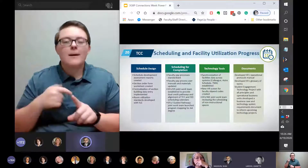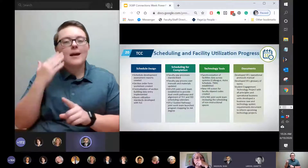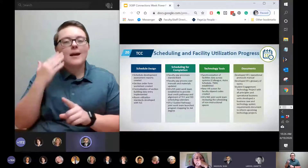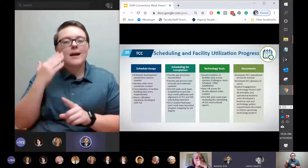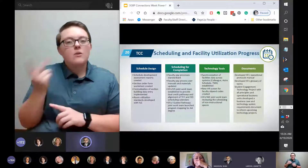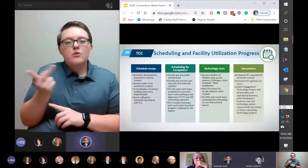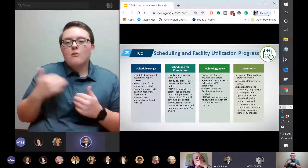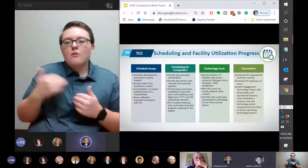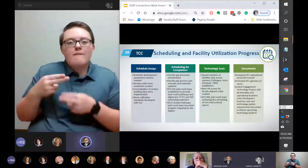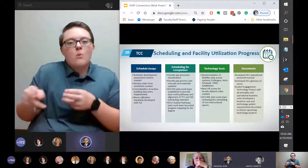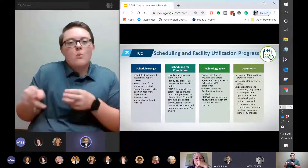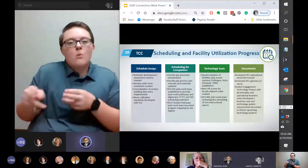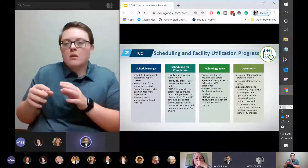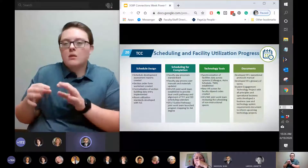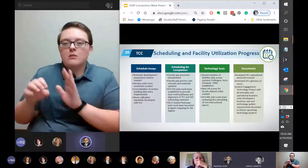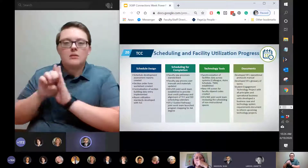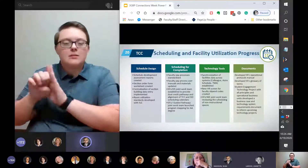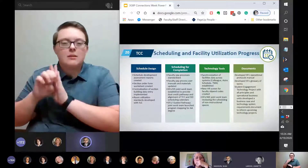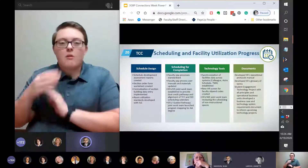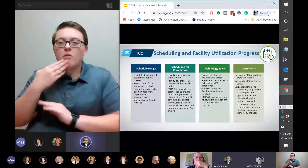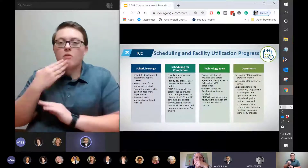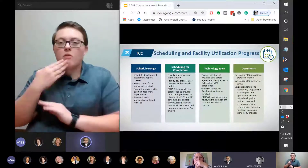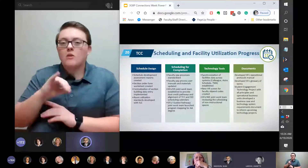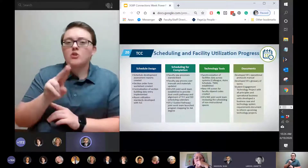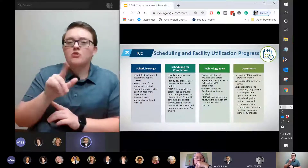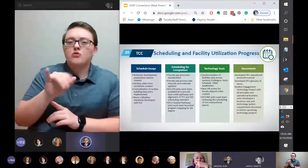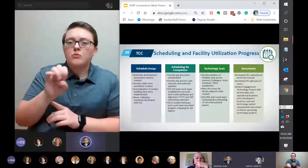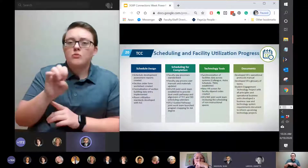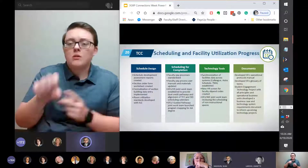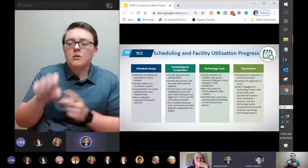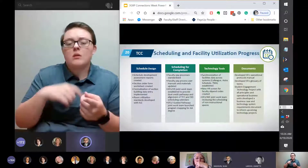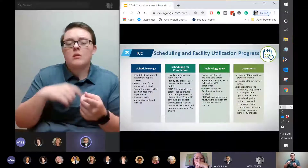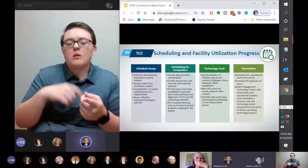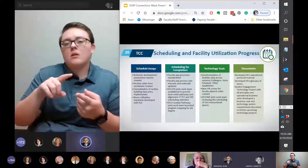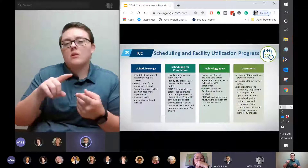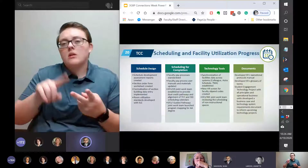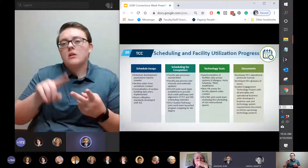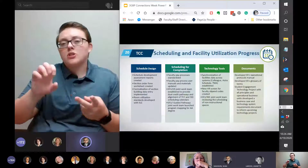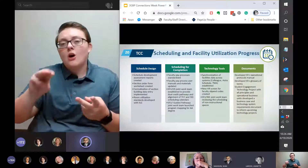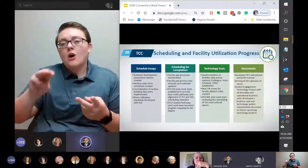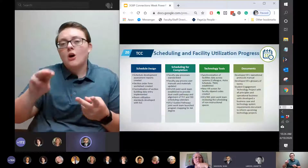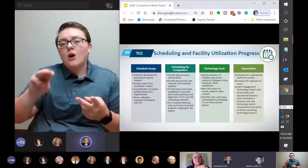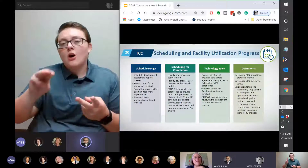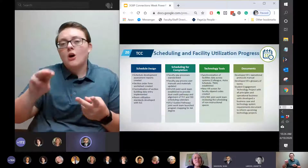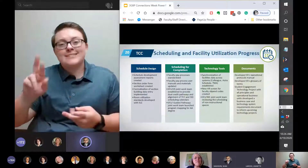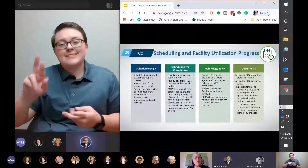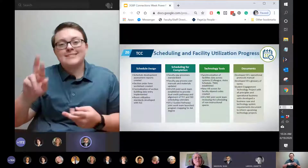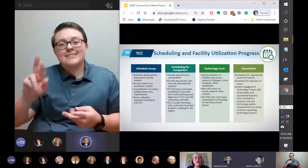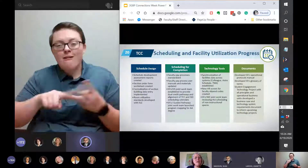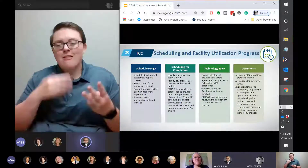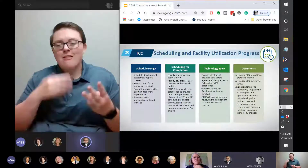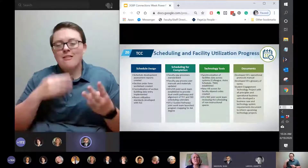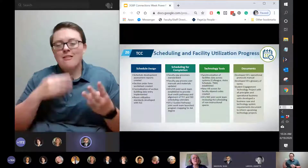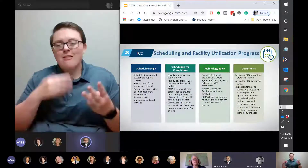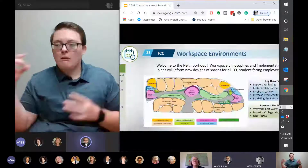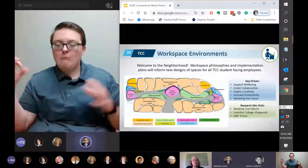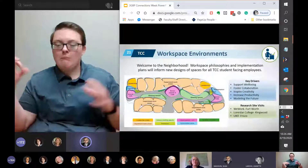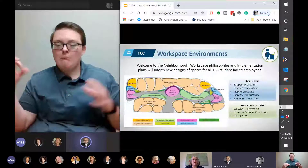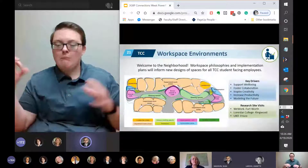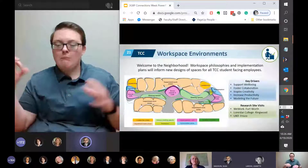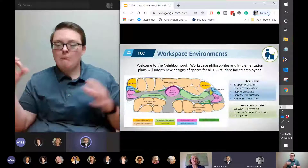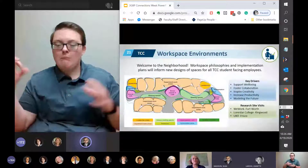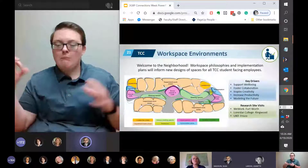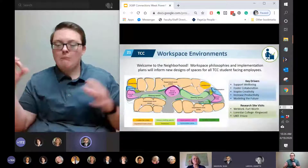thank you, Julie, Tom, Tara, for chiming in. If you can go to the next slide, please.